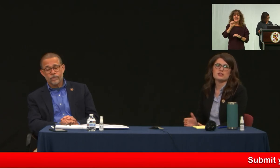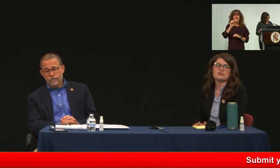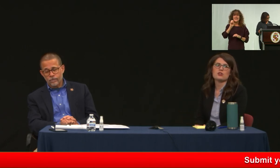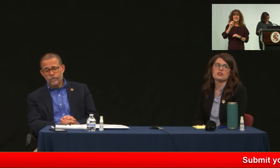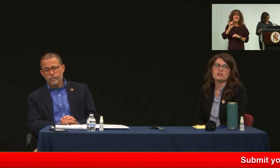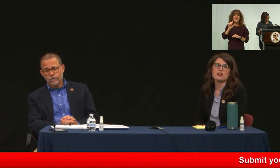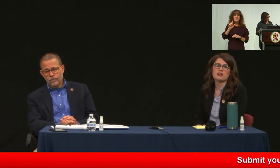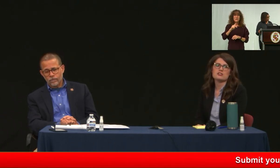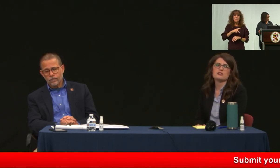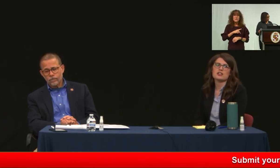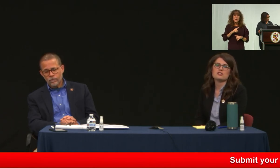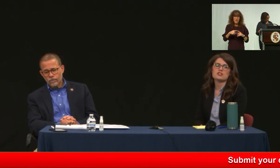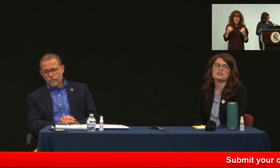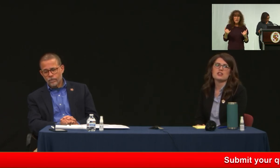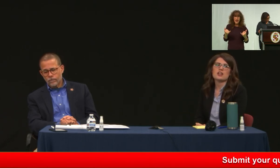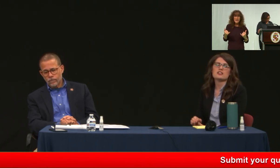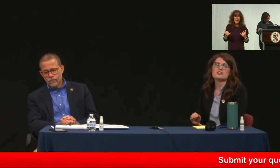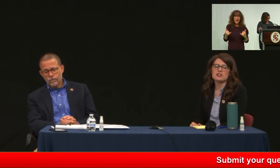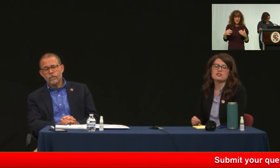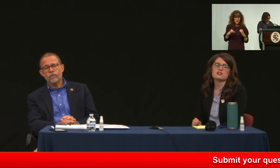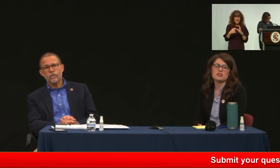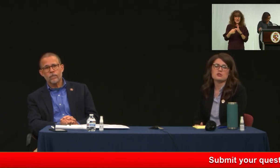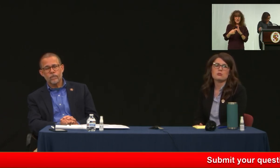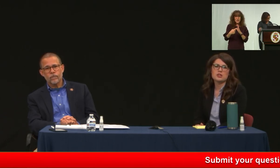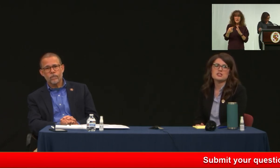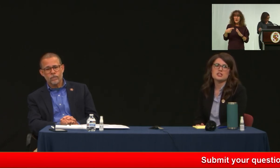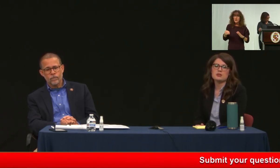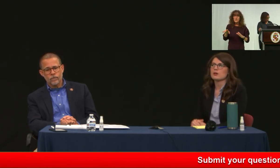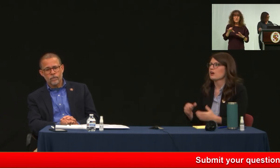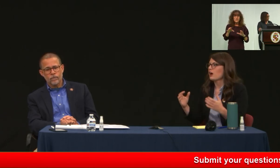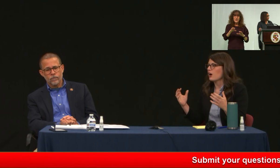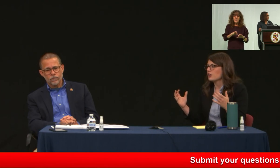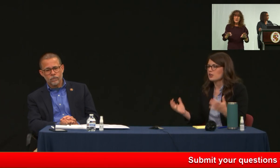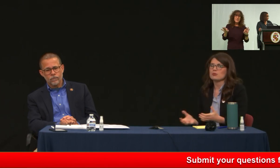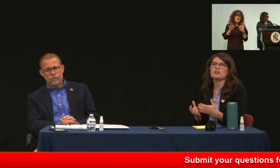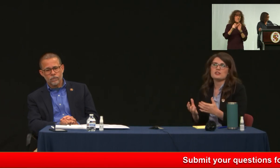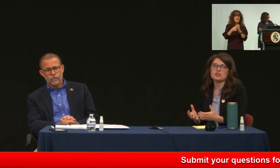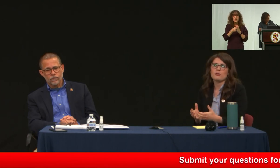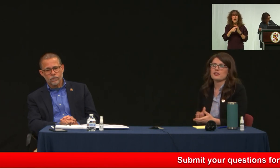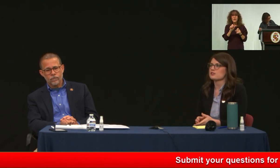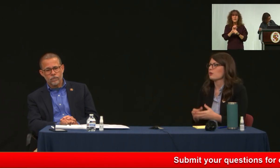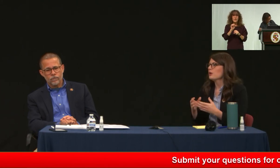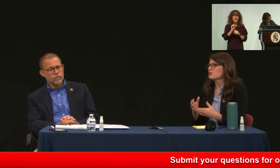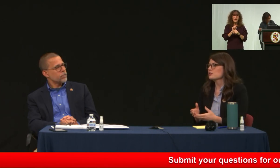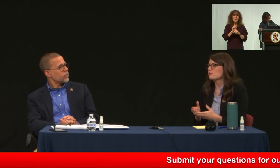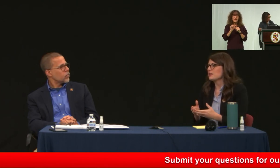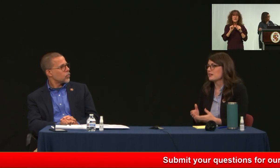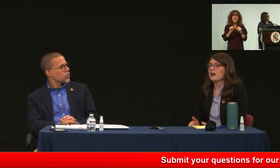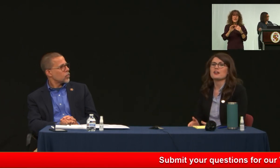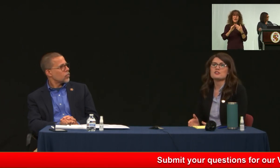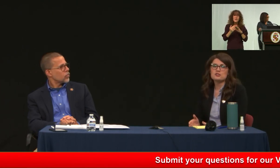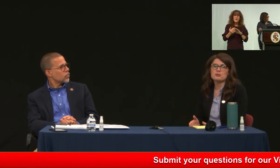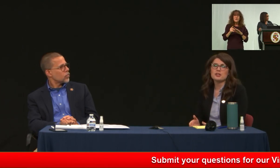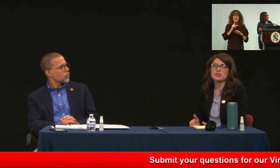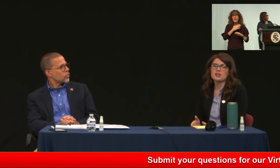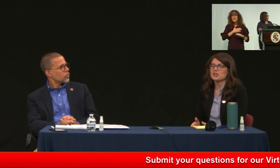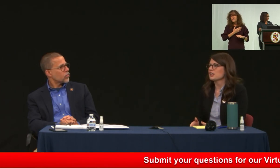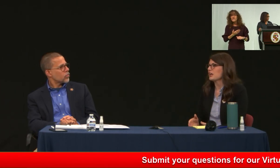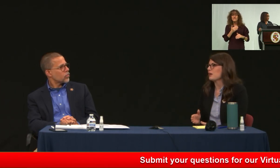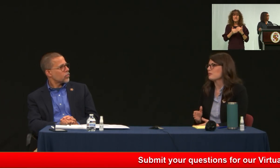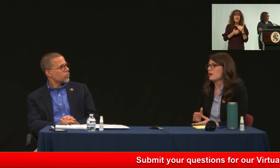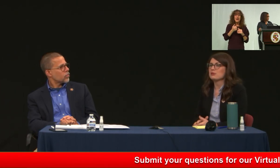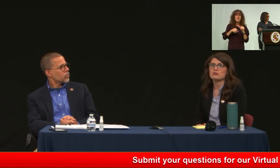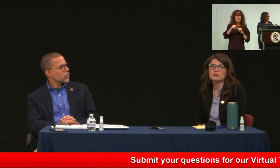crisis has really shown that they are doing just essential work to keep our communities going. So just being kind to one